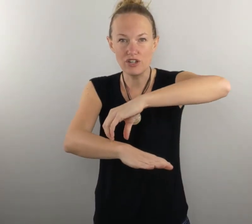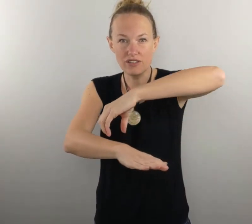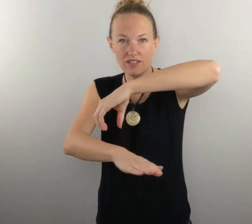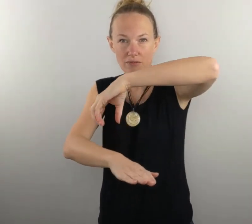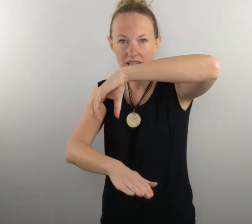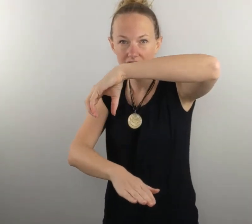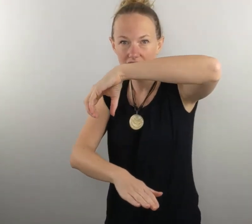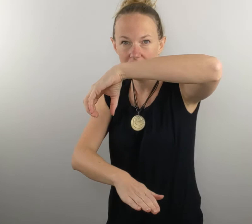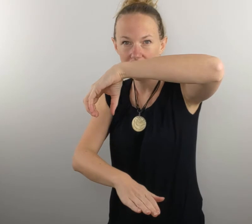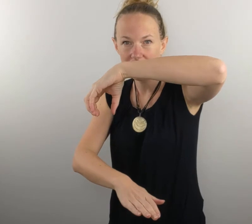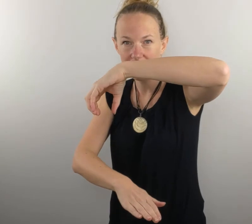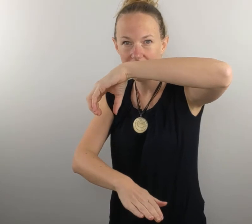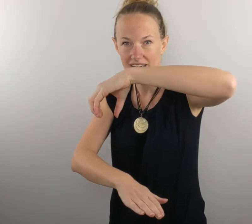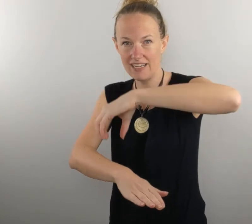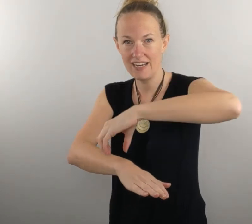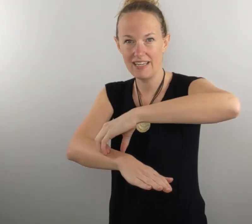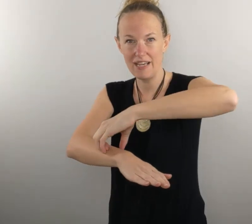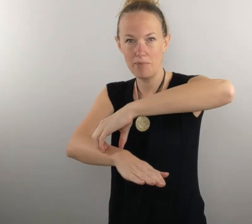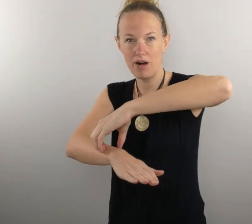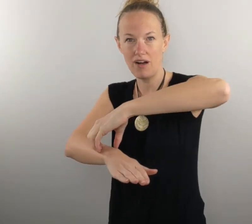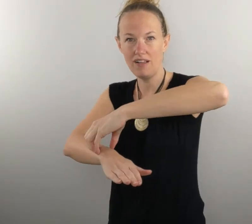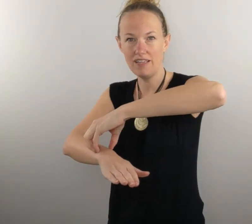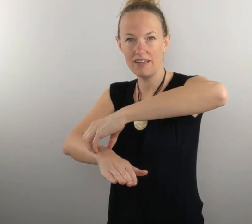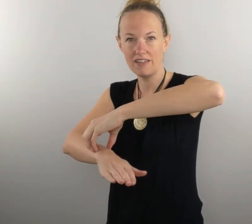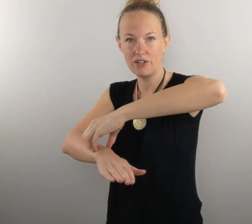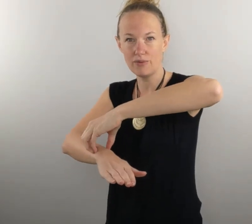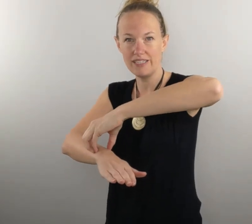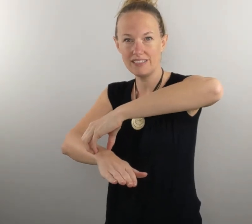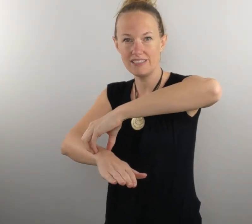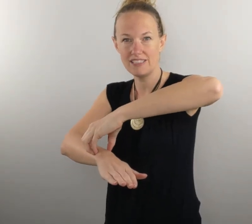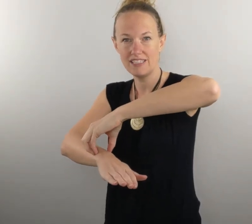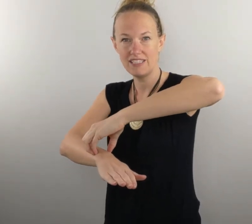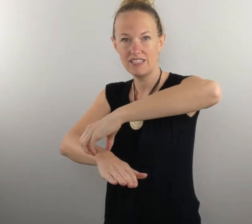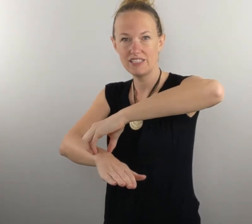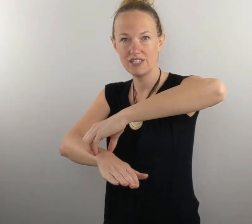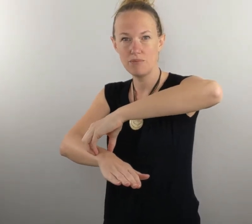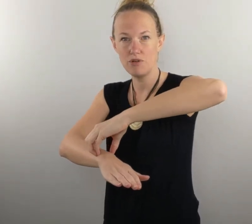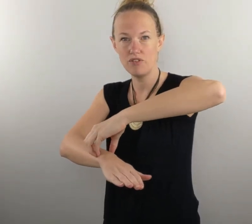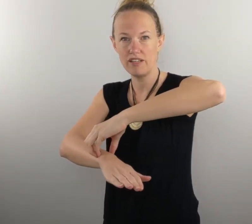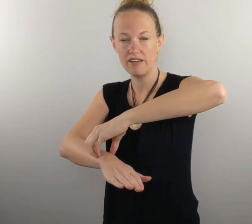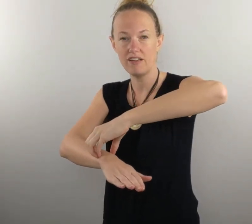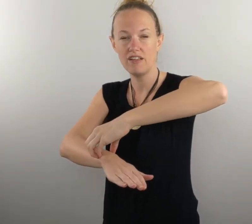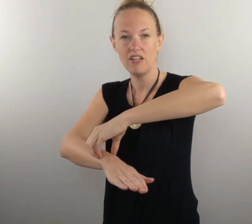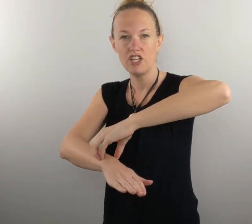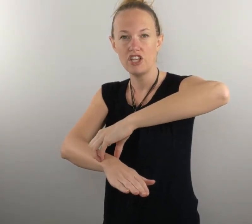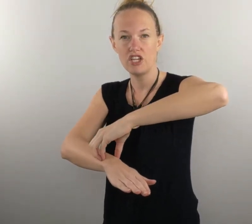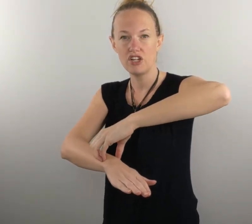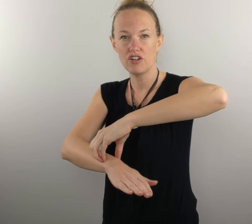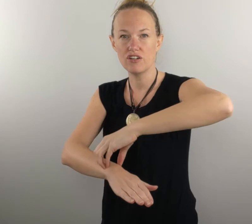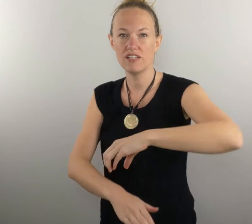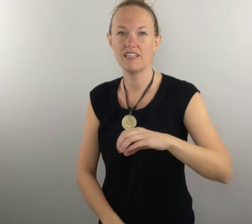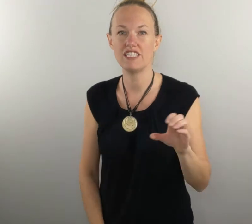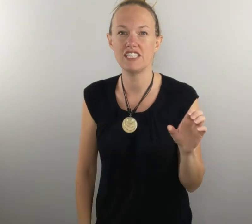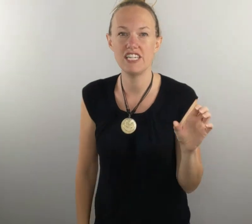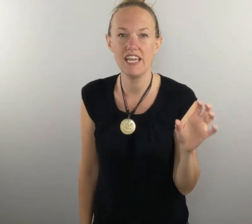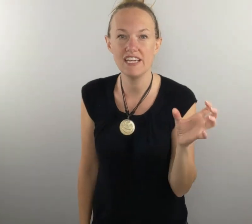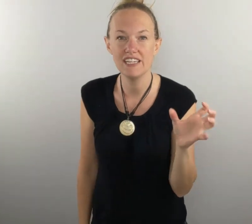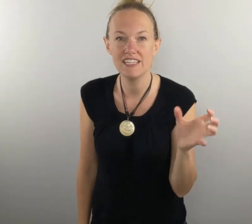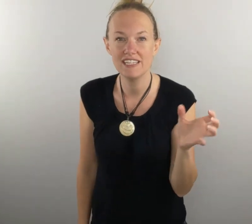earth, you're making kind of like a ball, and on your wrist, you're just gonna move it a little. The earth, and then shake, like